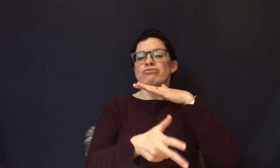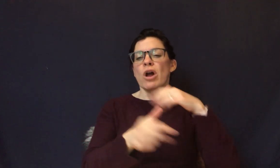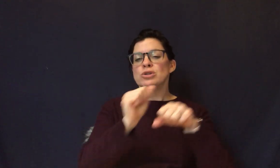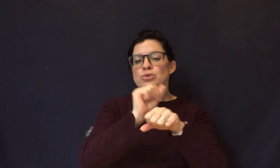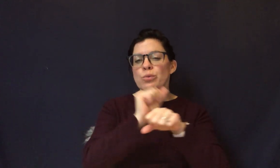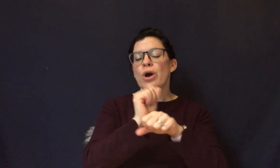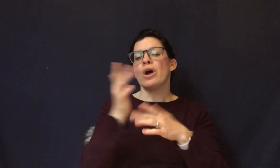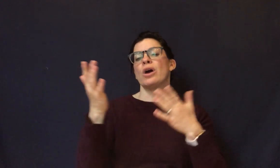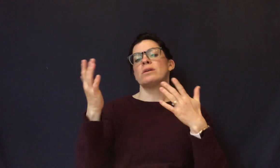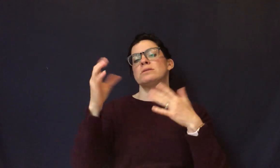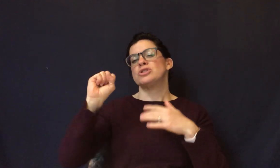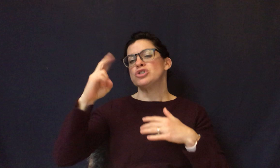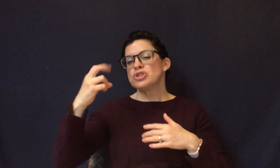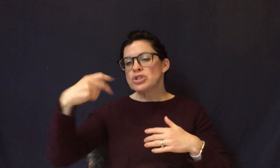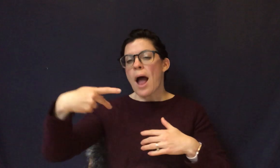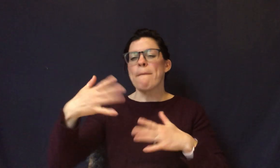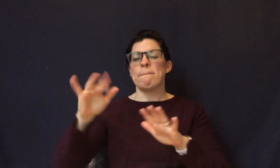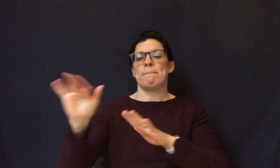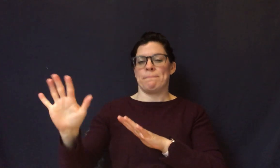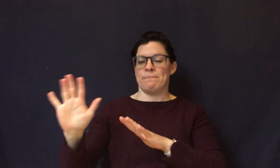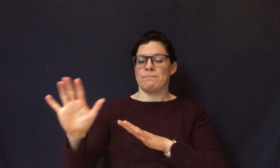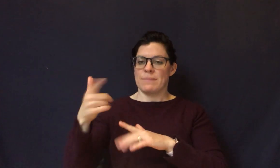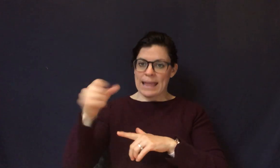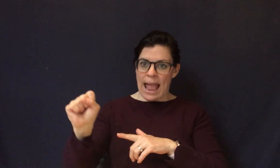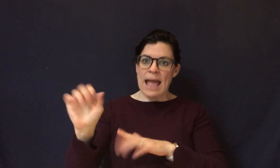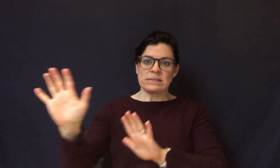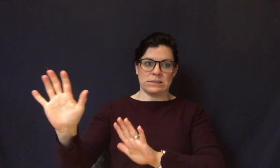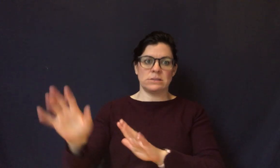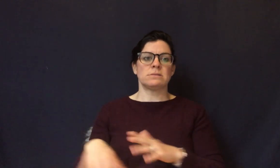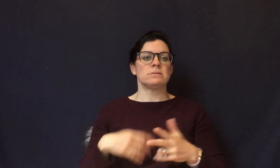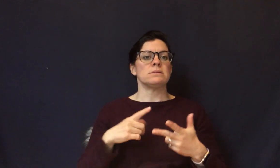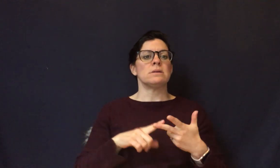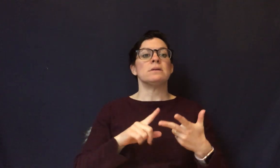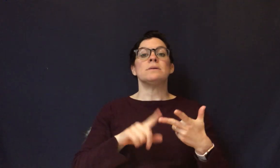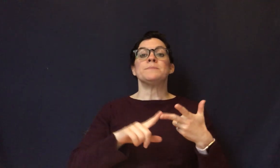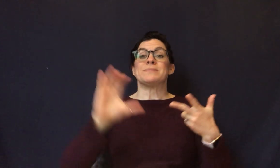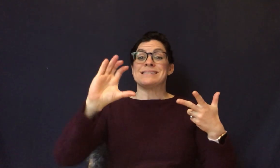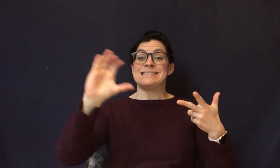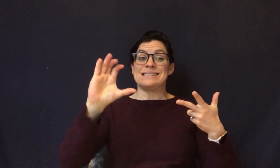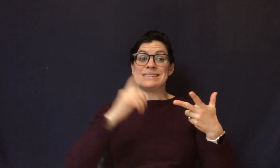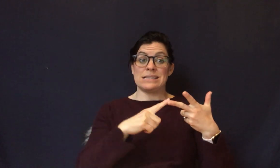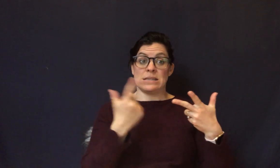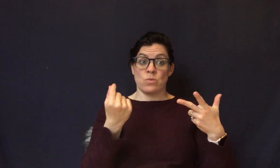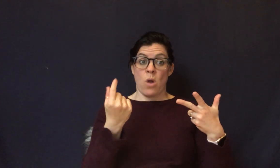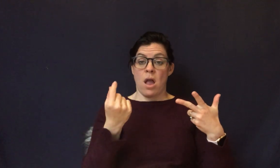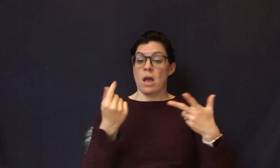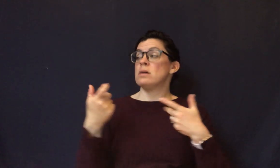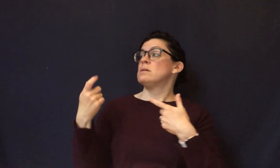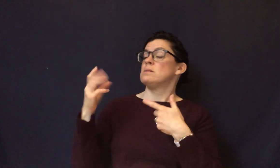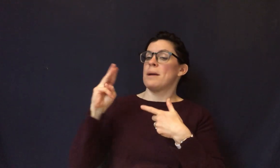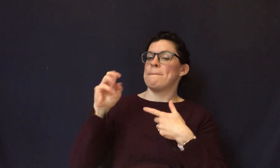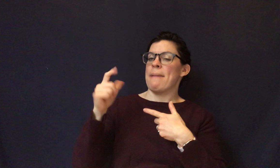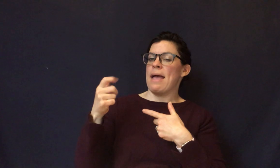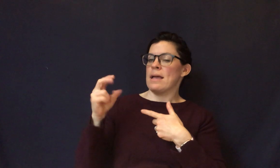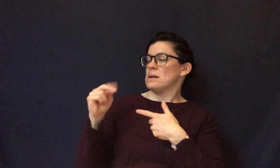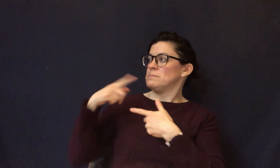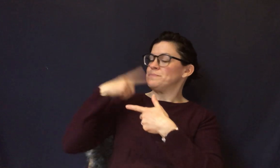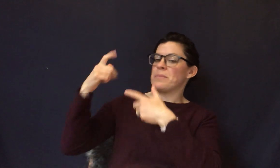Type C, it is electric fires. It is an electrical fire, sure. Okay? And